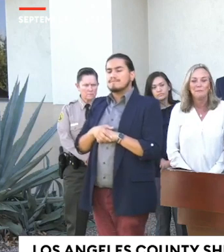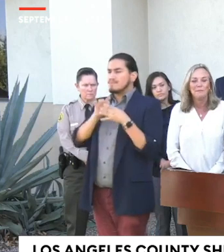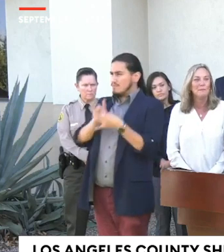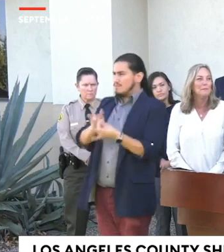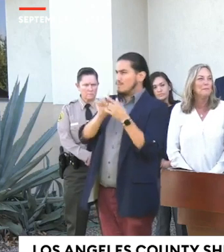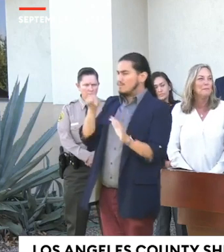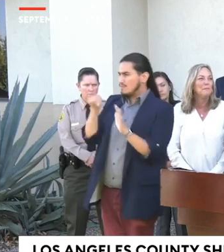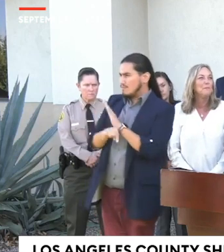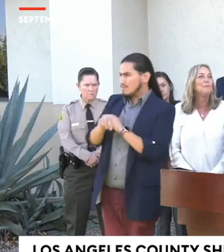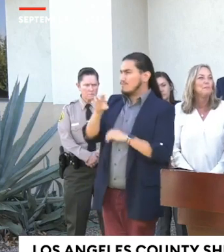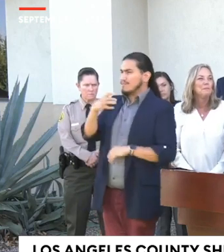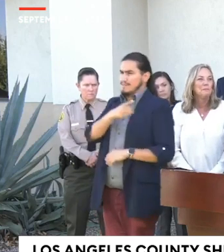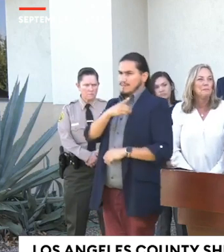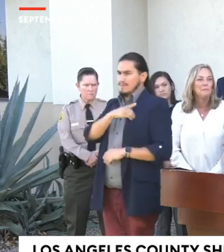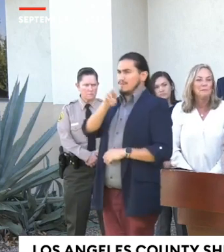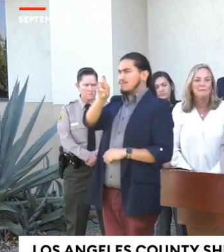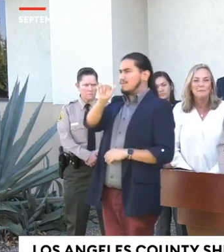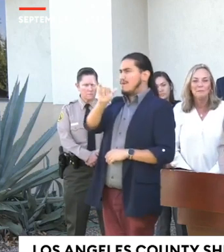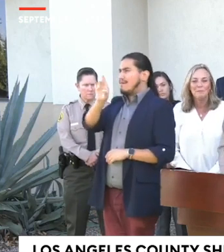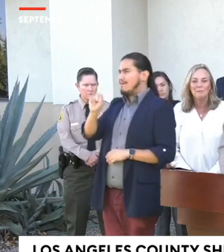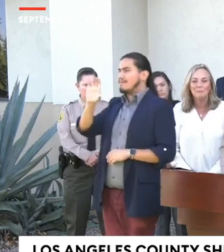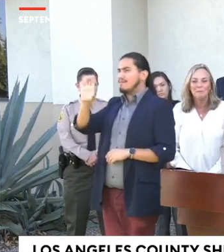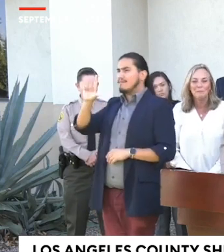regarding the murder of Deputy Ryan